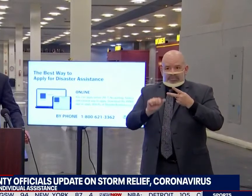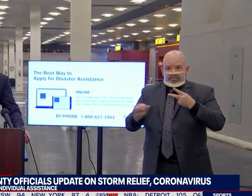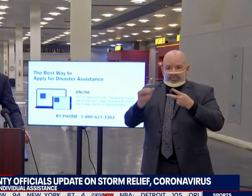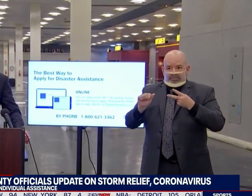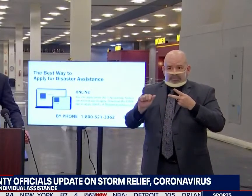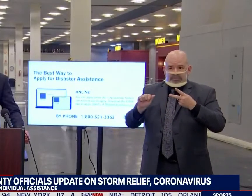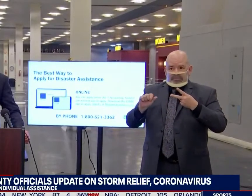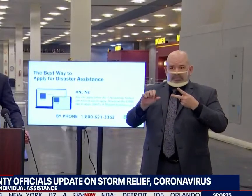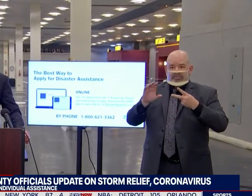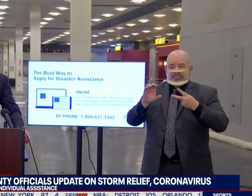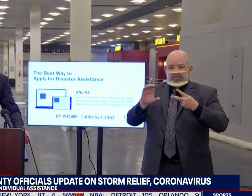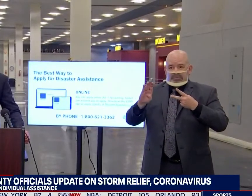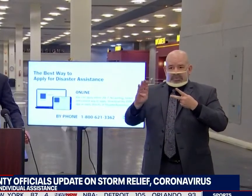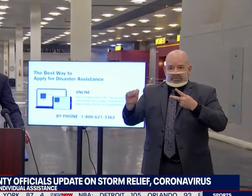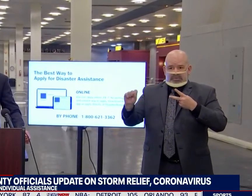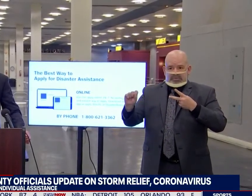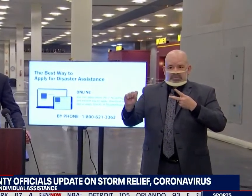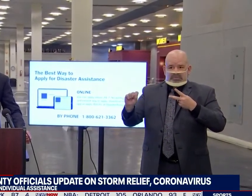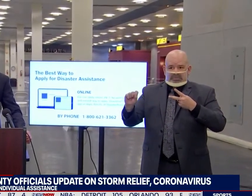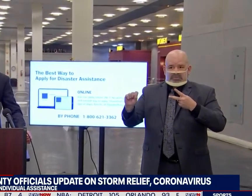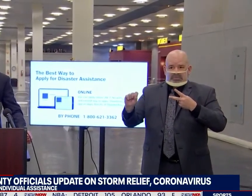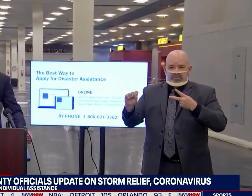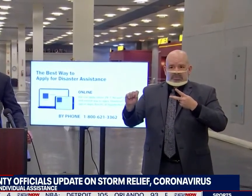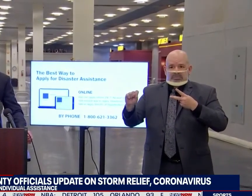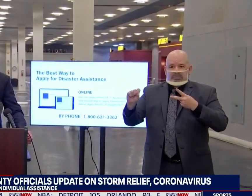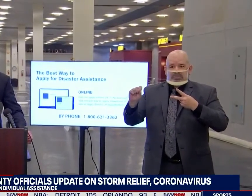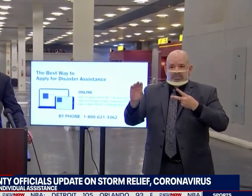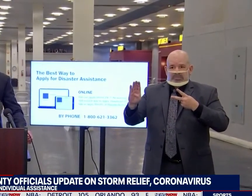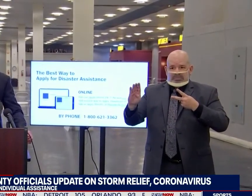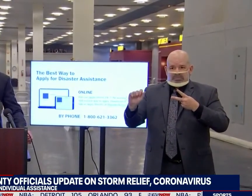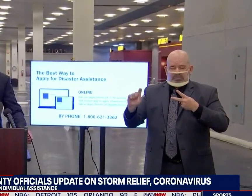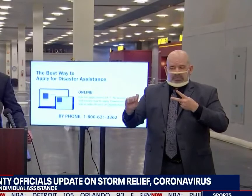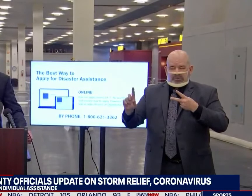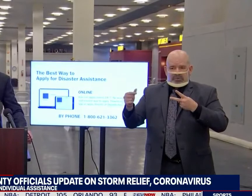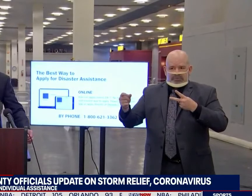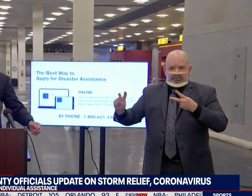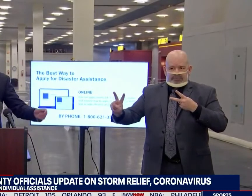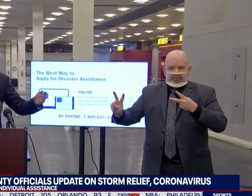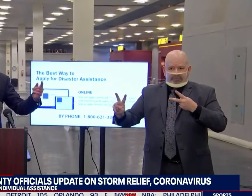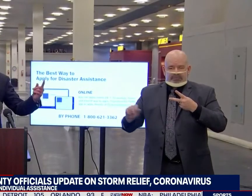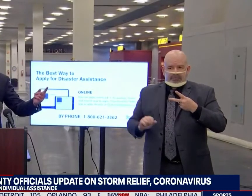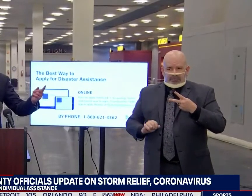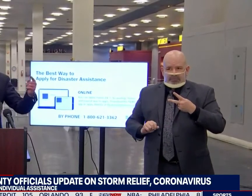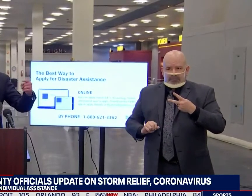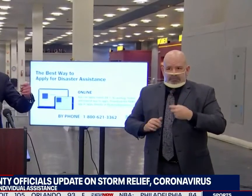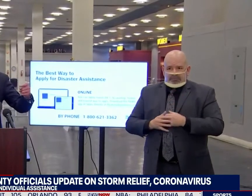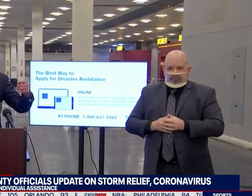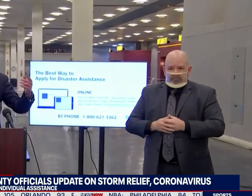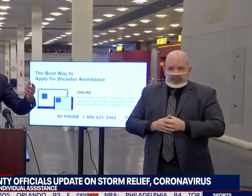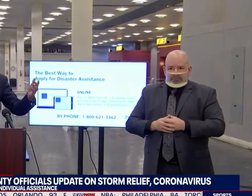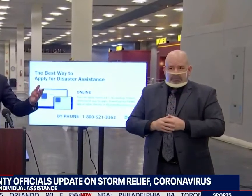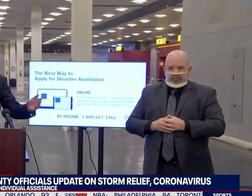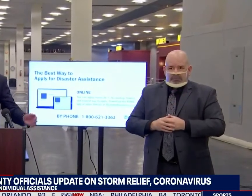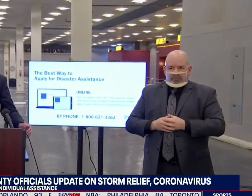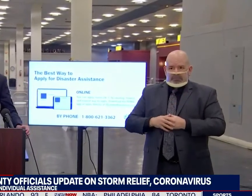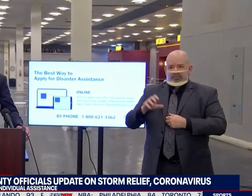That's uh disaster customer service at sba small